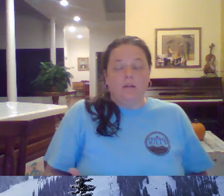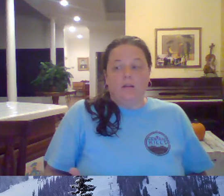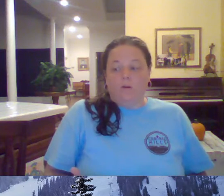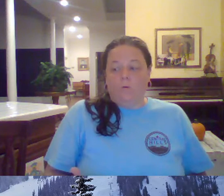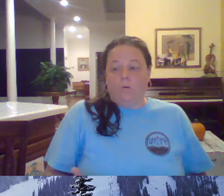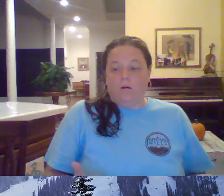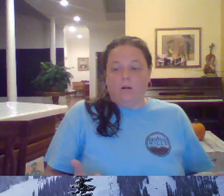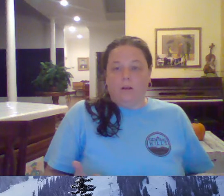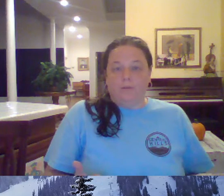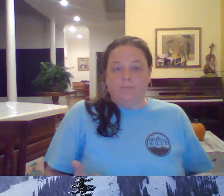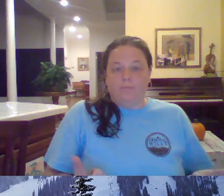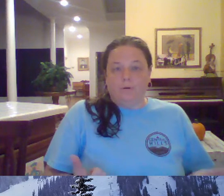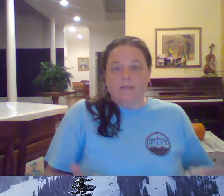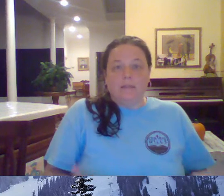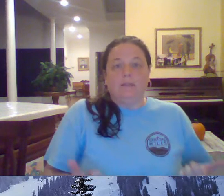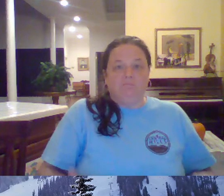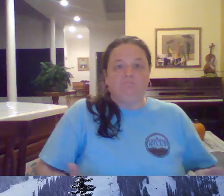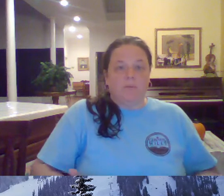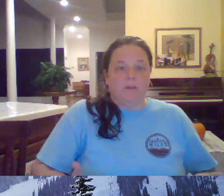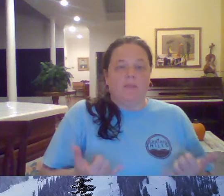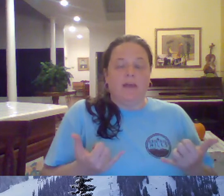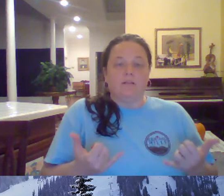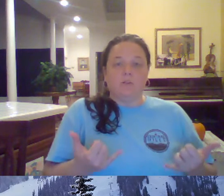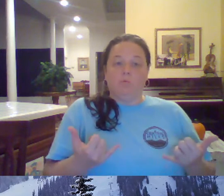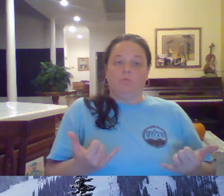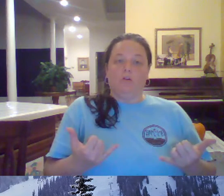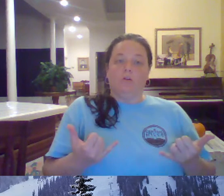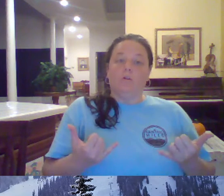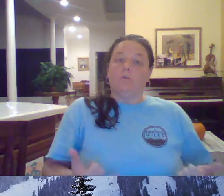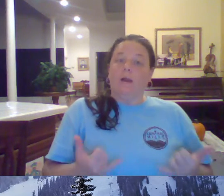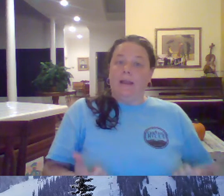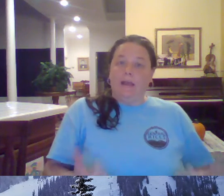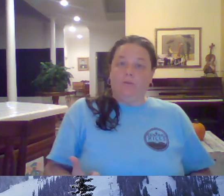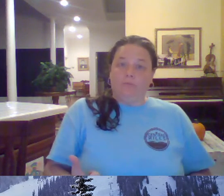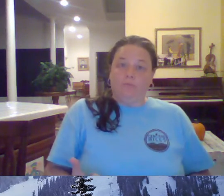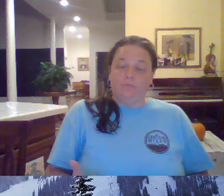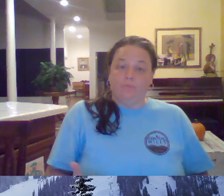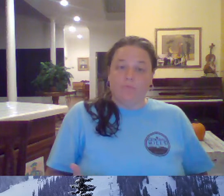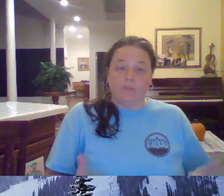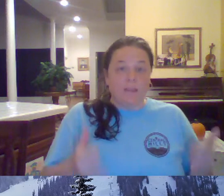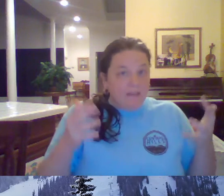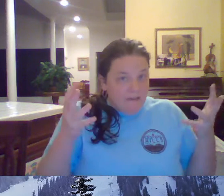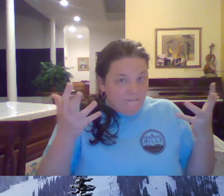currently or presently, something like that. So, right now,